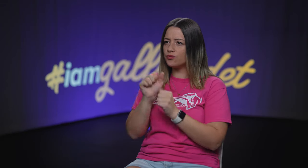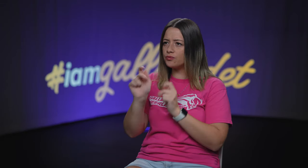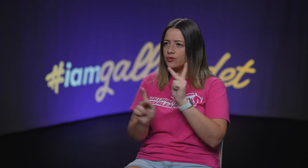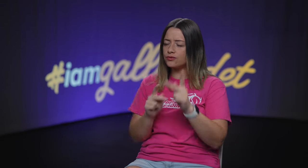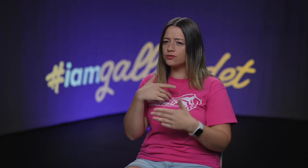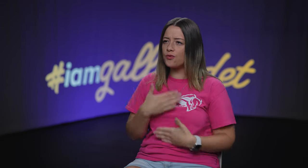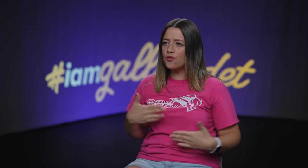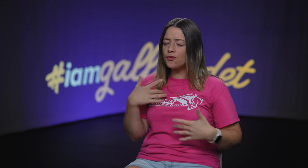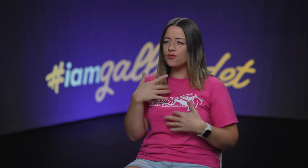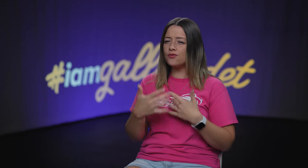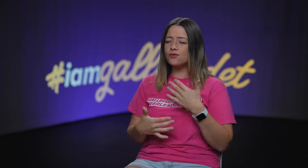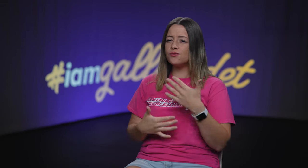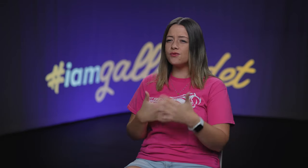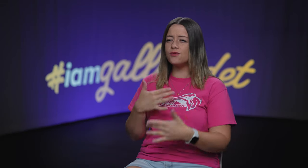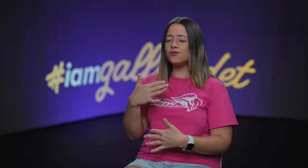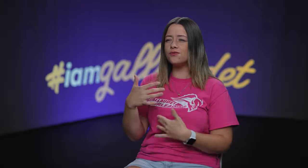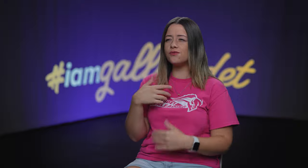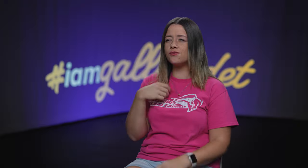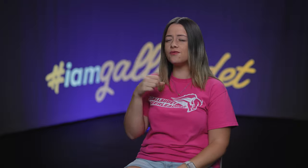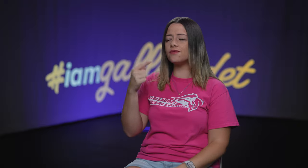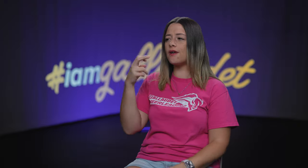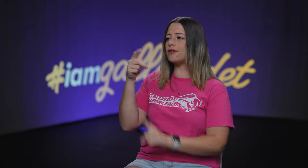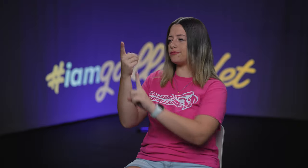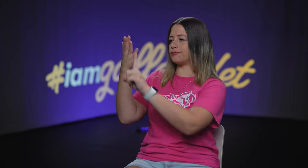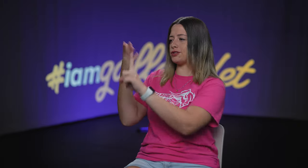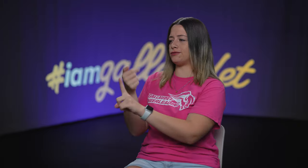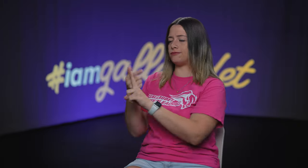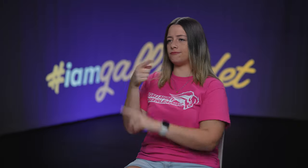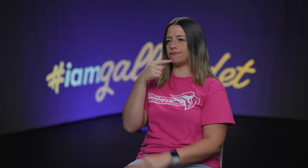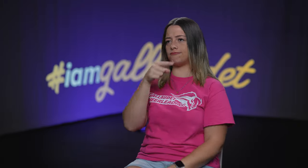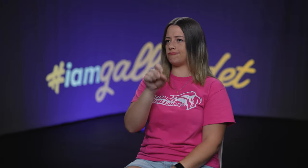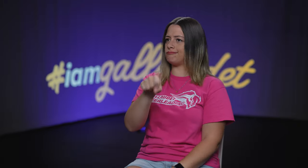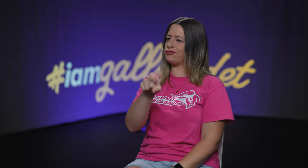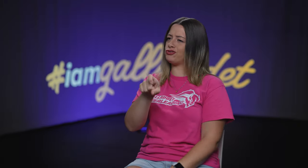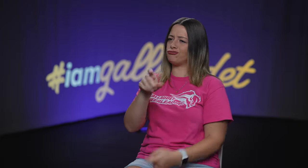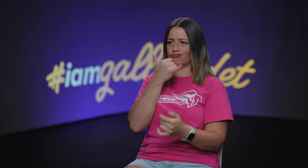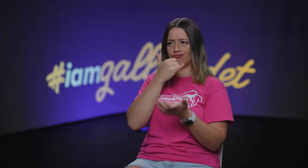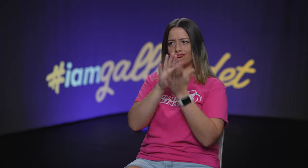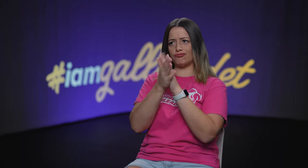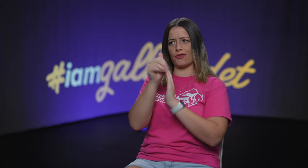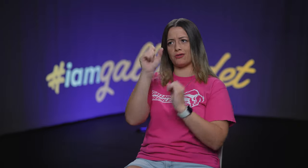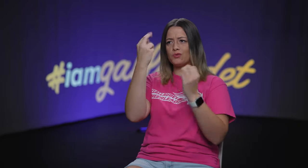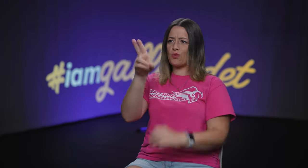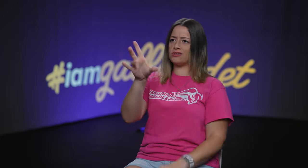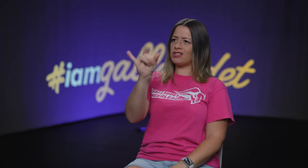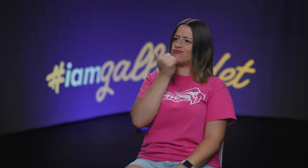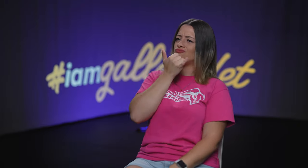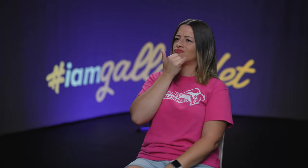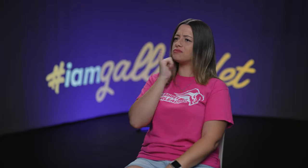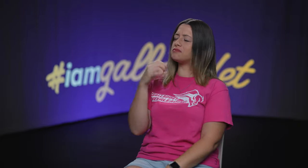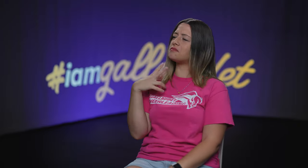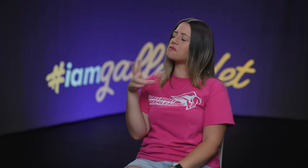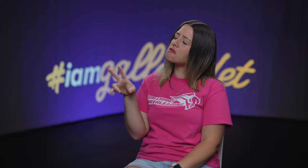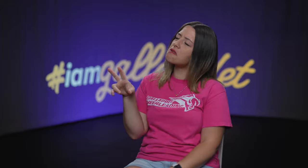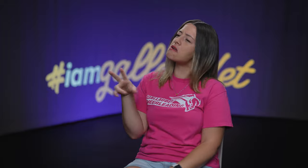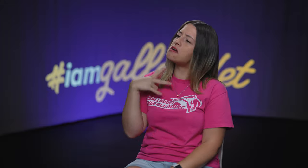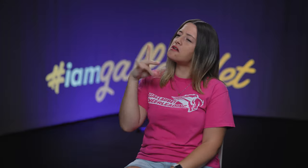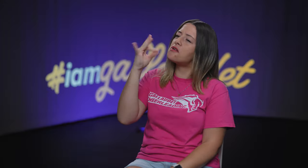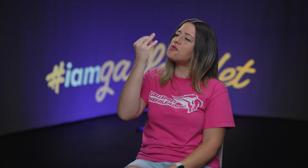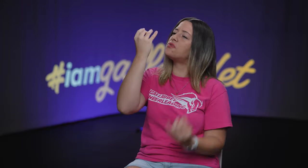and need to learn. I enjoyed working with people and time went by. One person told me I should be a CDI or an ASL